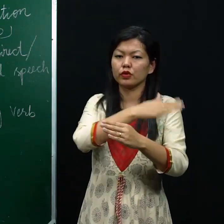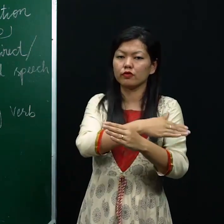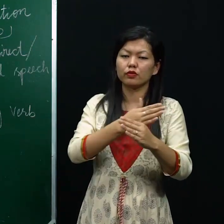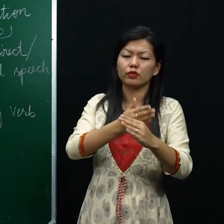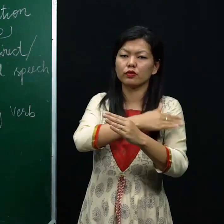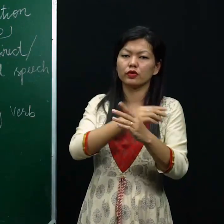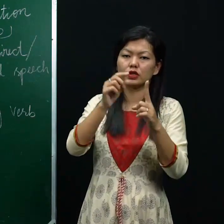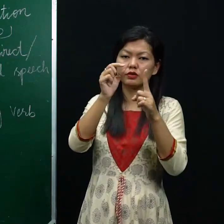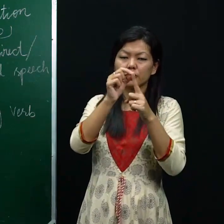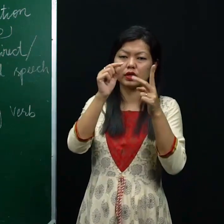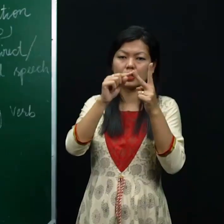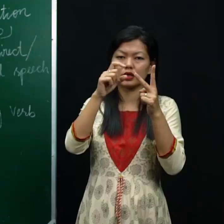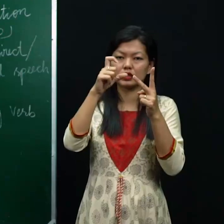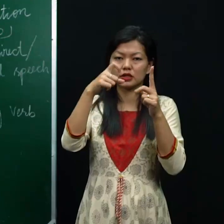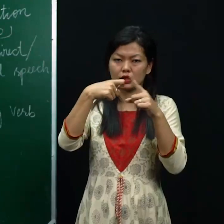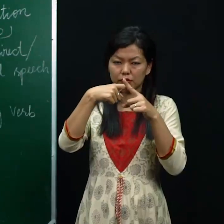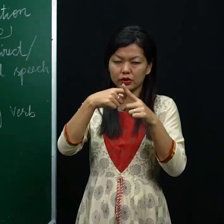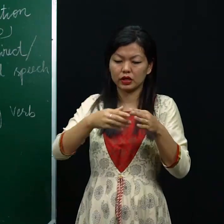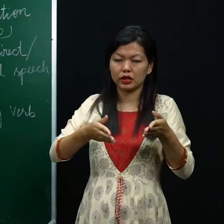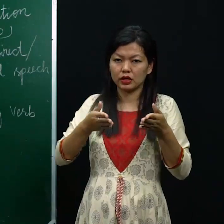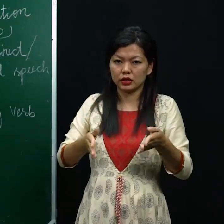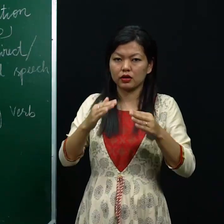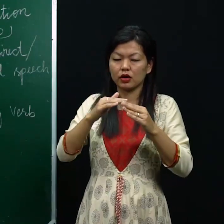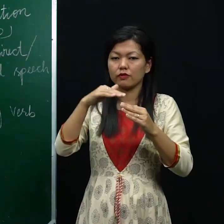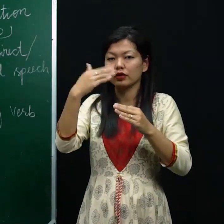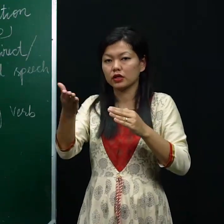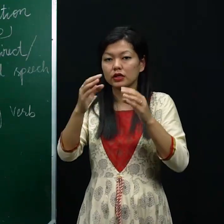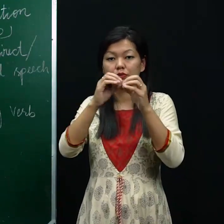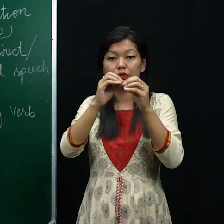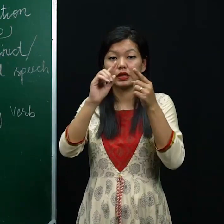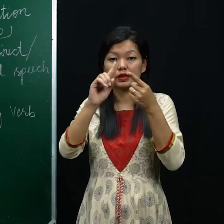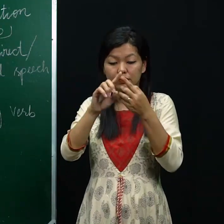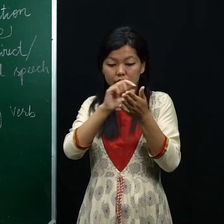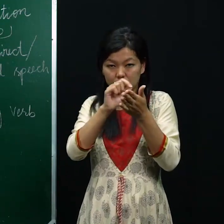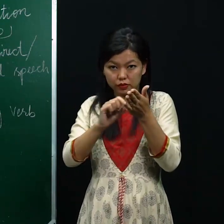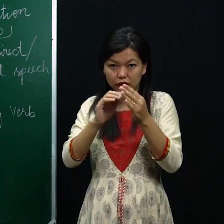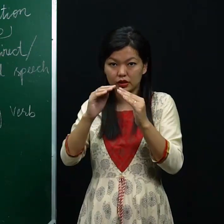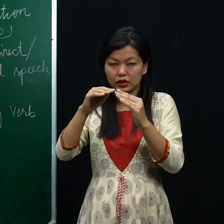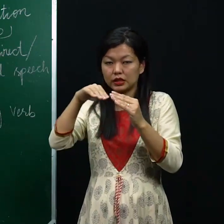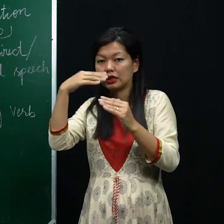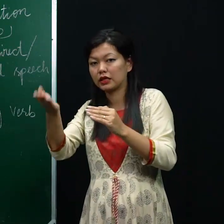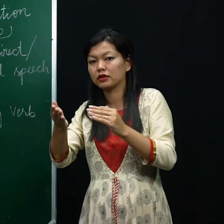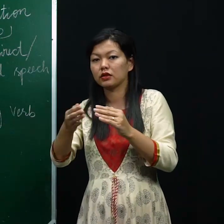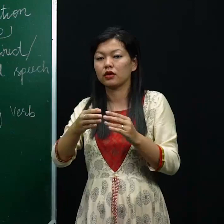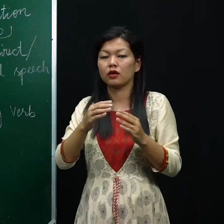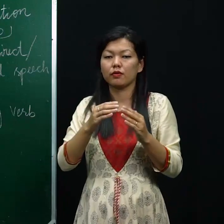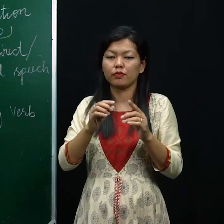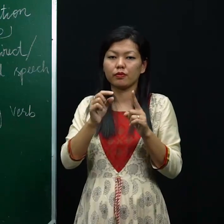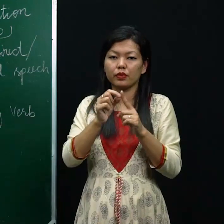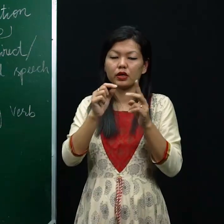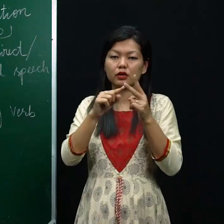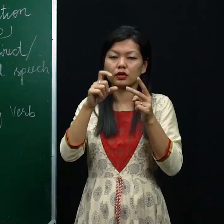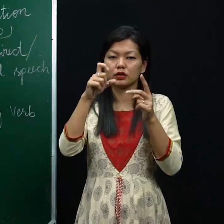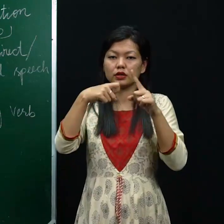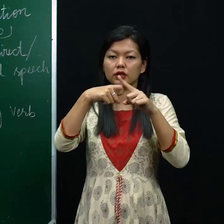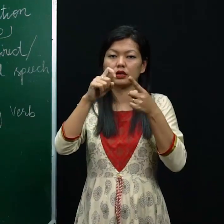again. Every time you see the word be, or you want to use the word be in your sentence, the following word, which is the verb, because most